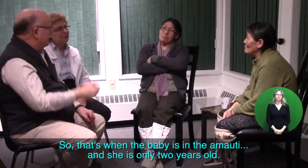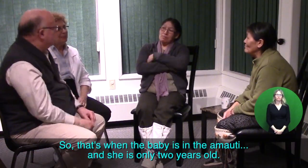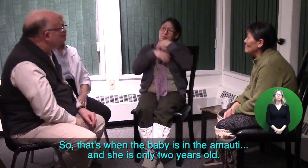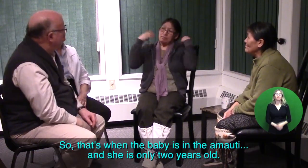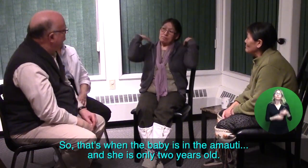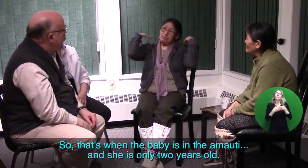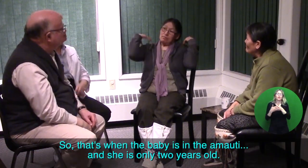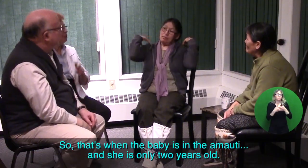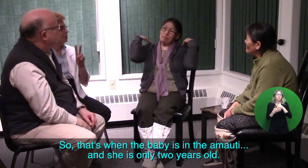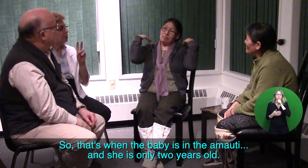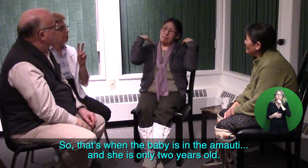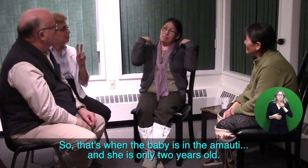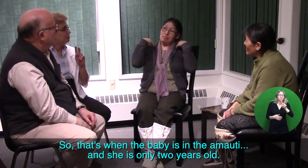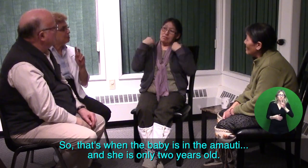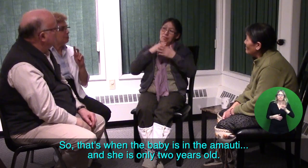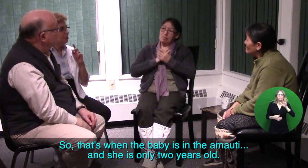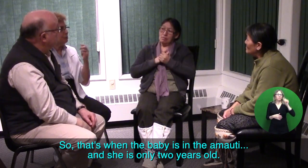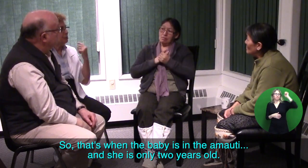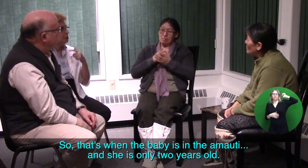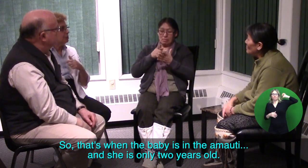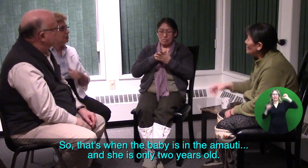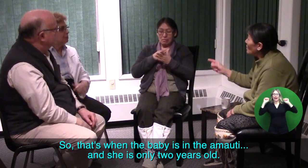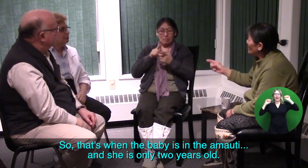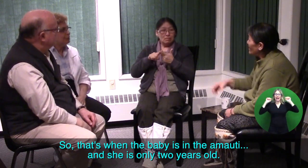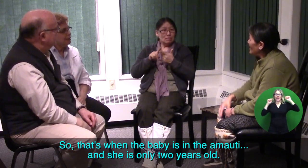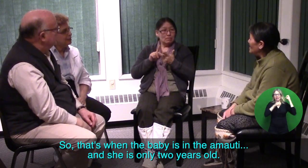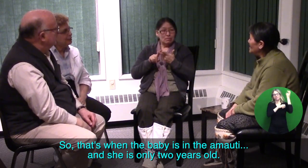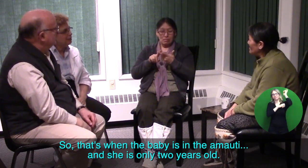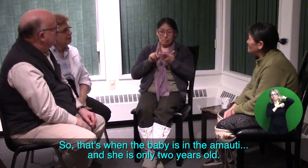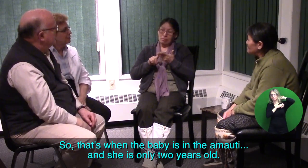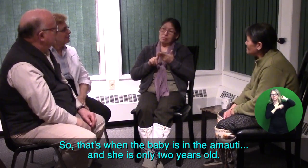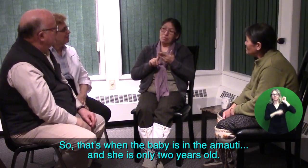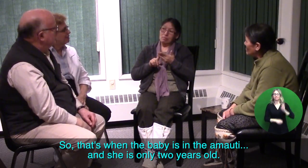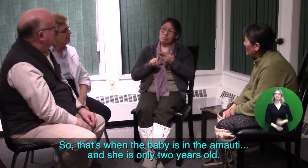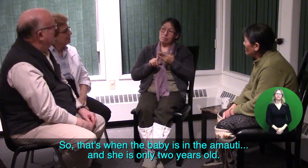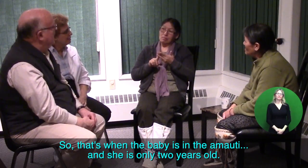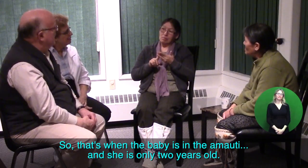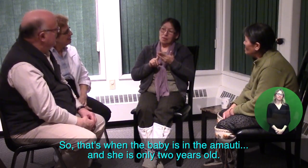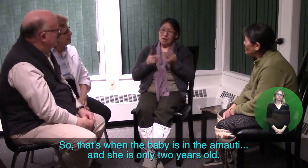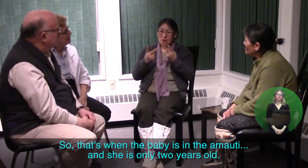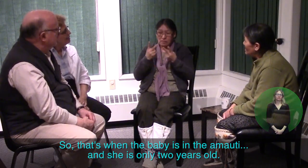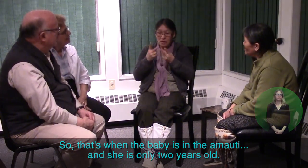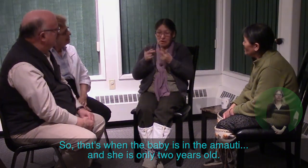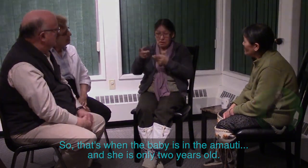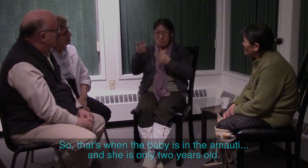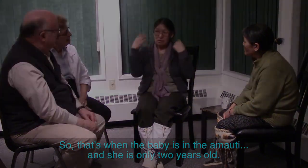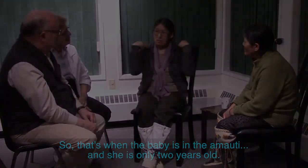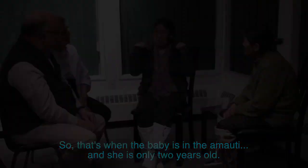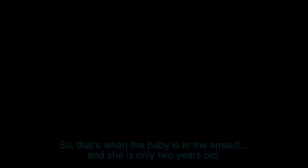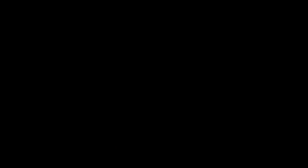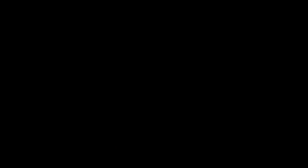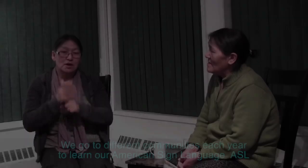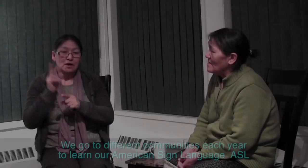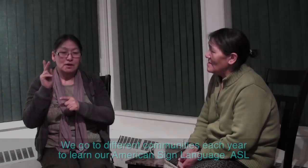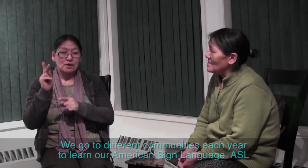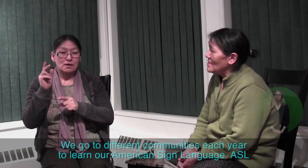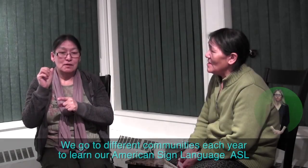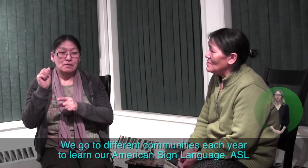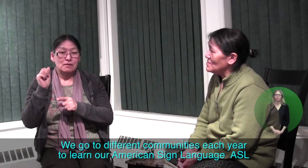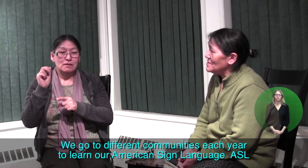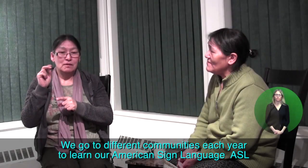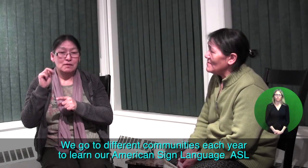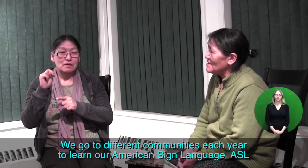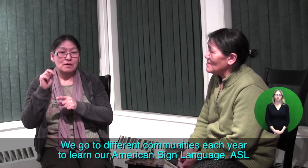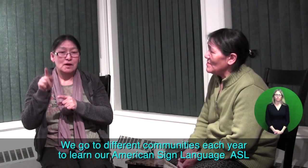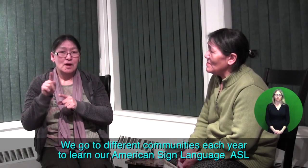The market, yeah, and she's only 2 years old and she's. Her daughter, yes. Oh my goodness. 2 to 3 years old.